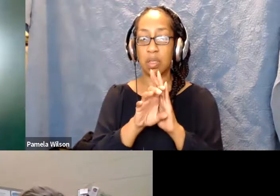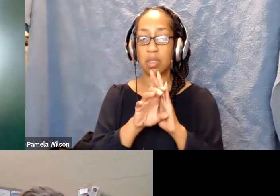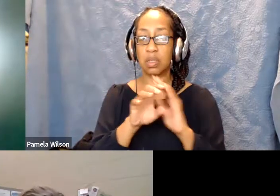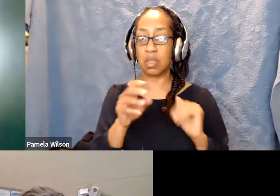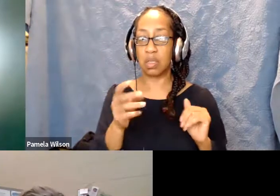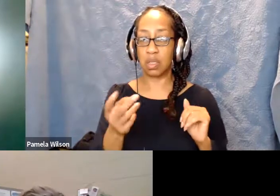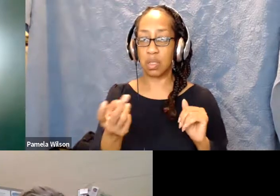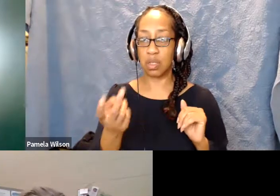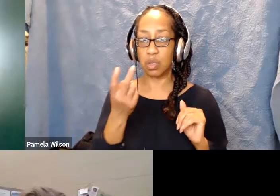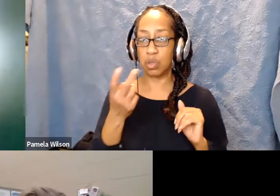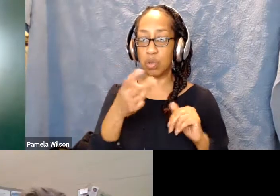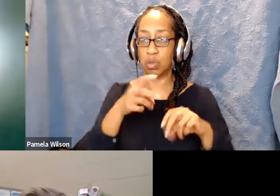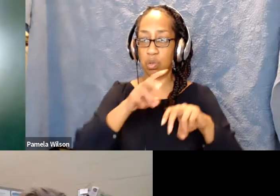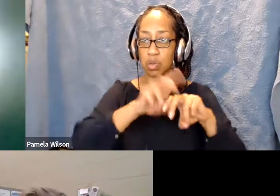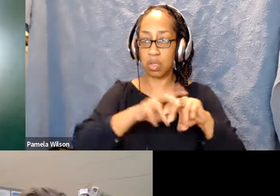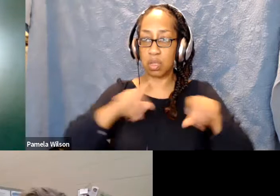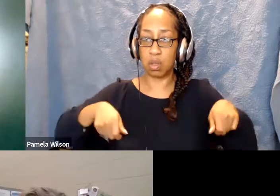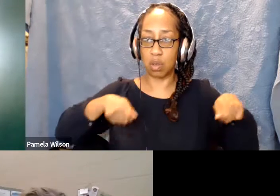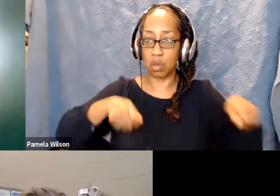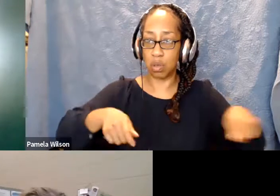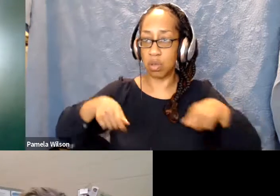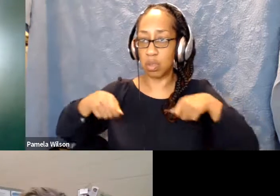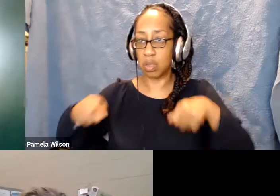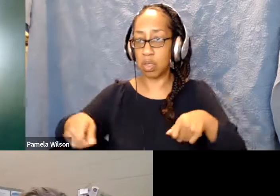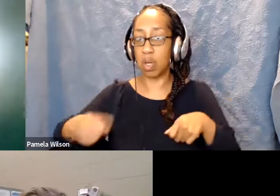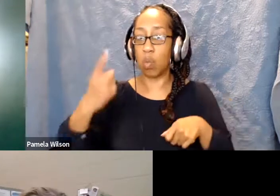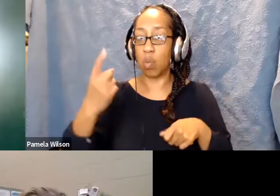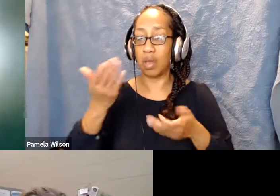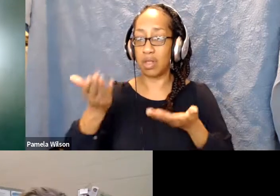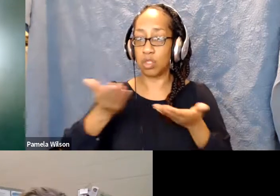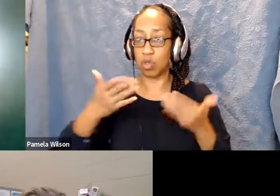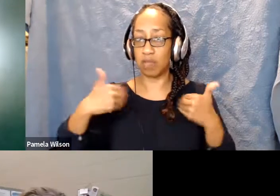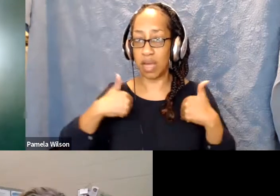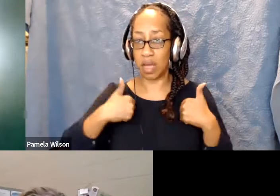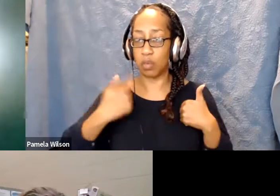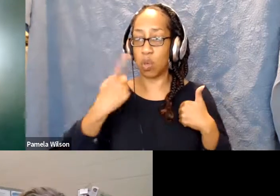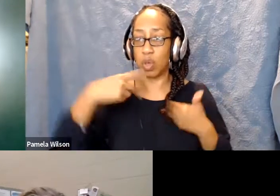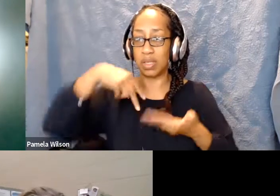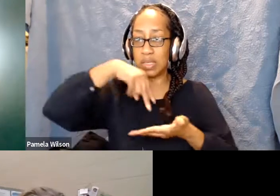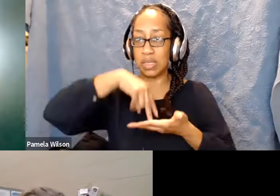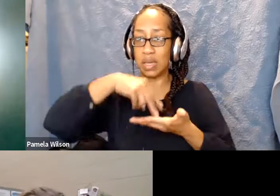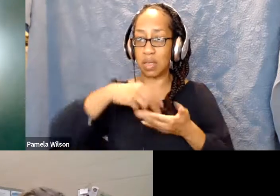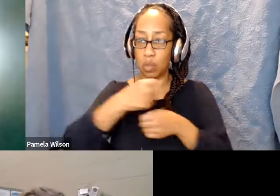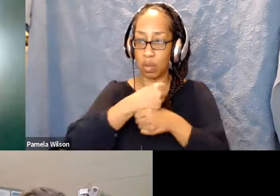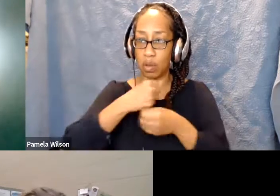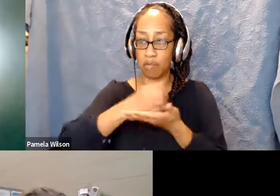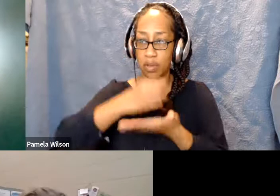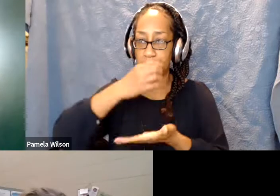in wheelchairs chatting, with one with a service animal and one individual standing with a cup of coffee.